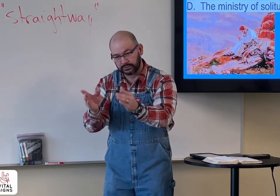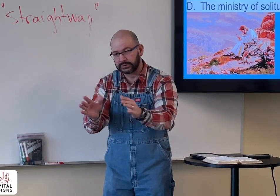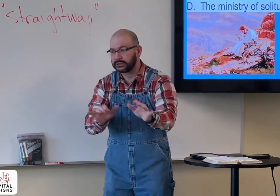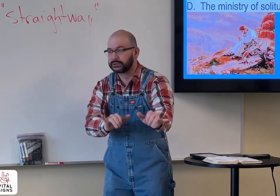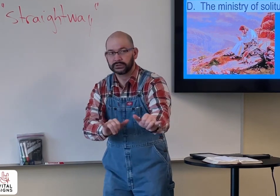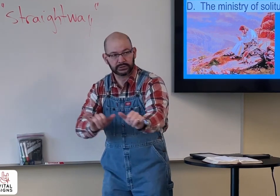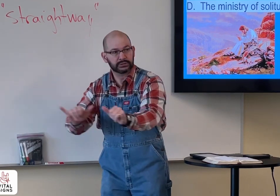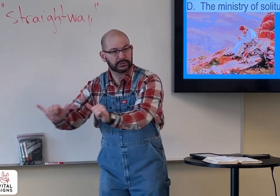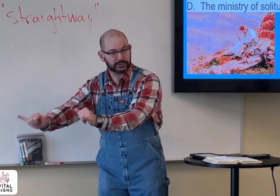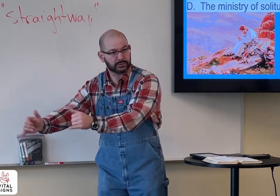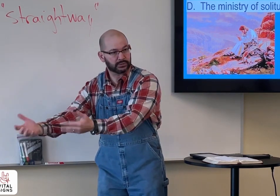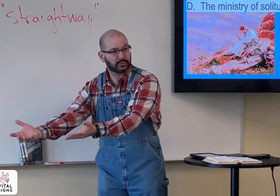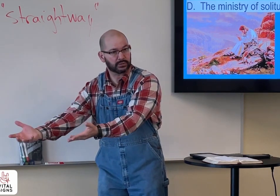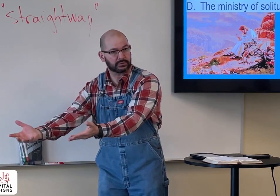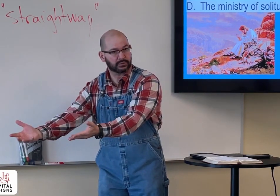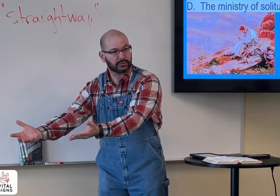Jesus encouraged the disciples to do the same thing.